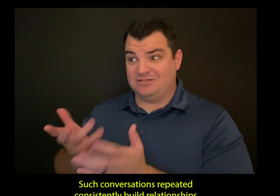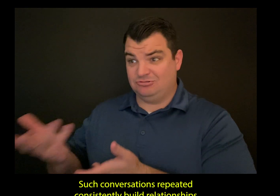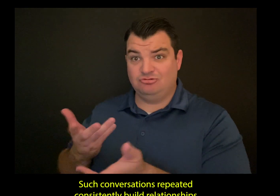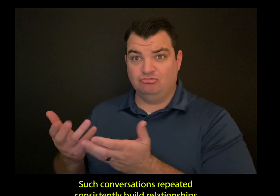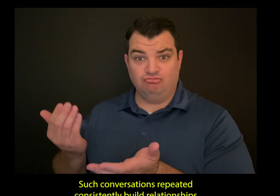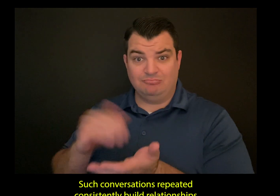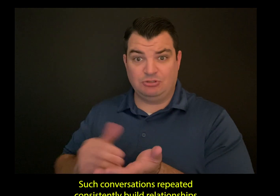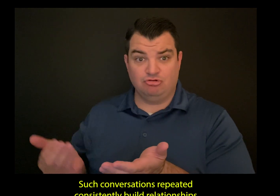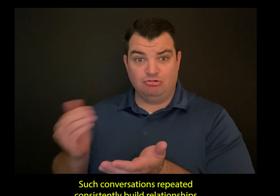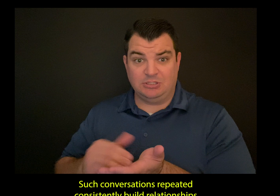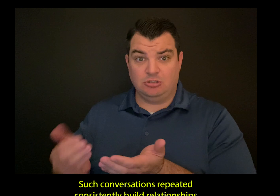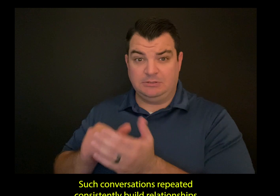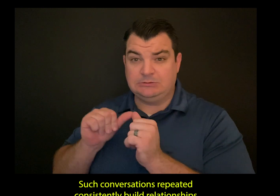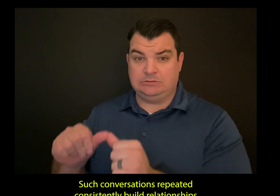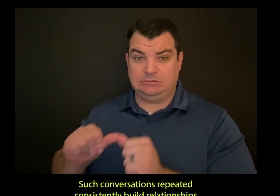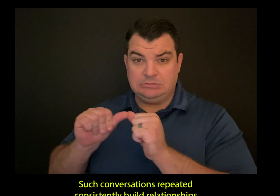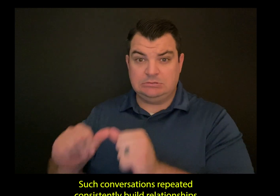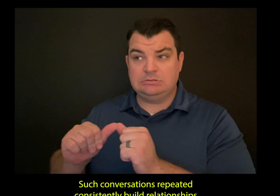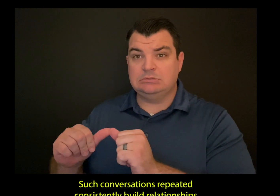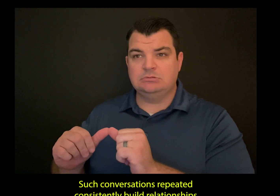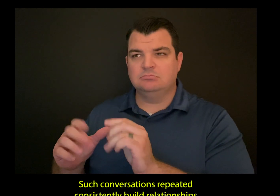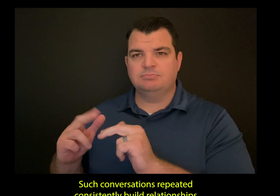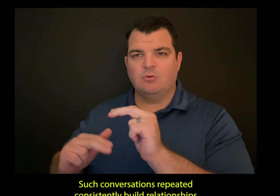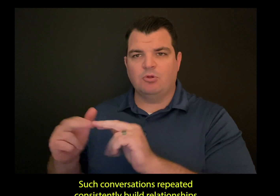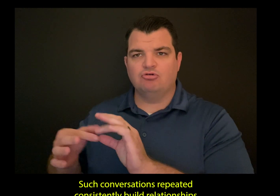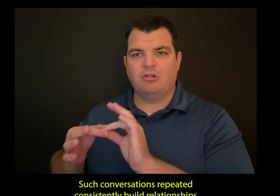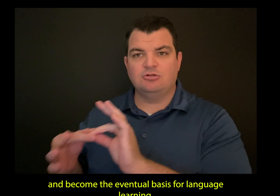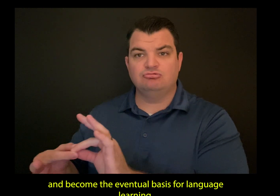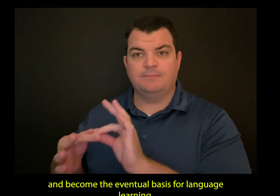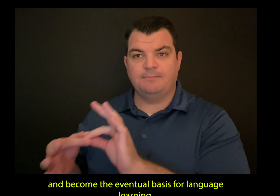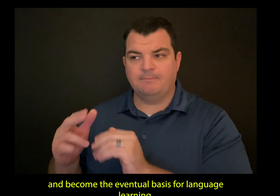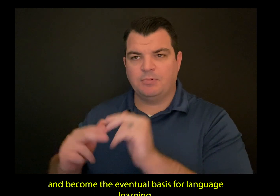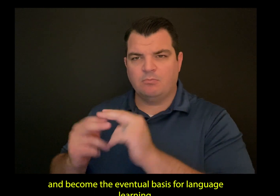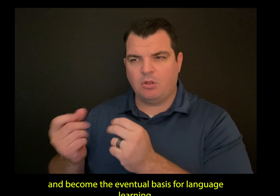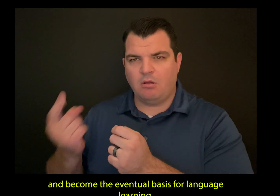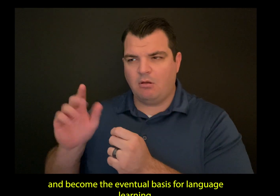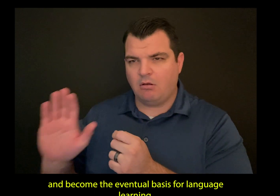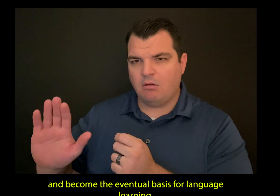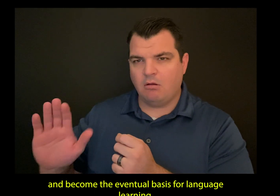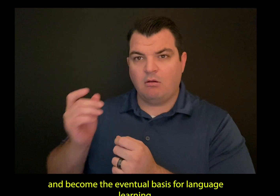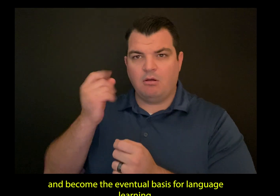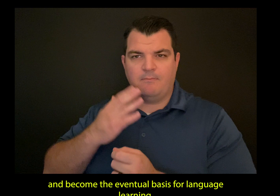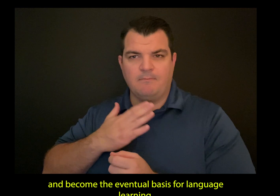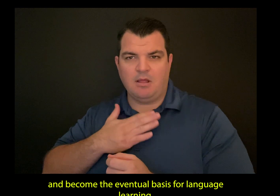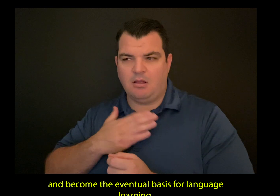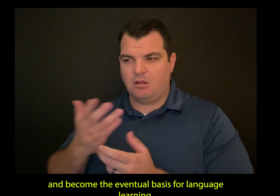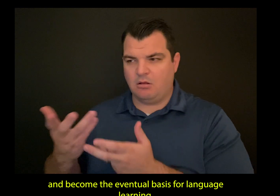Such conversations, repeated consistently, build relationships and become the eventual basis for language learning.